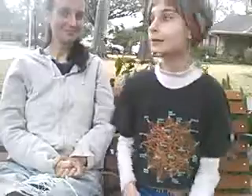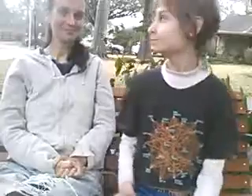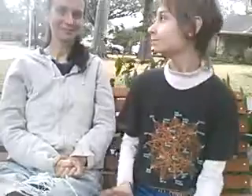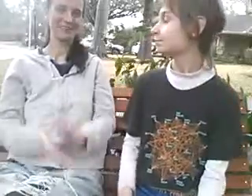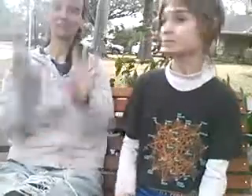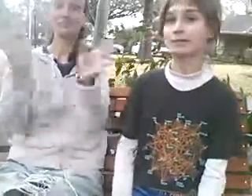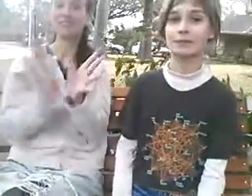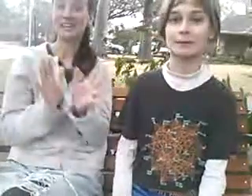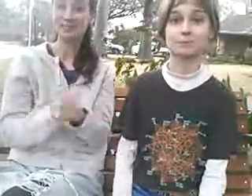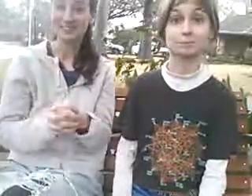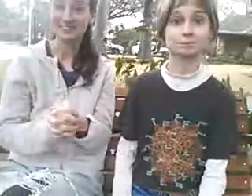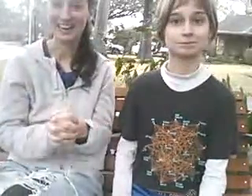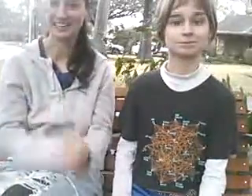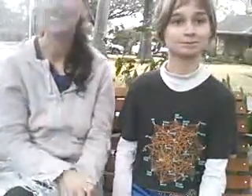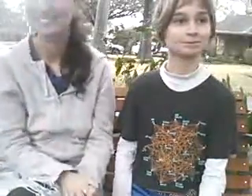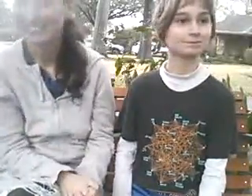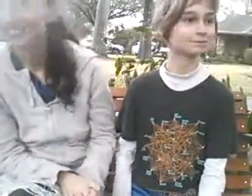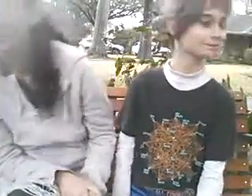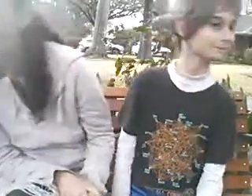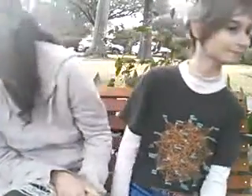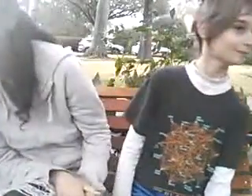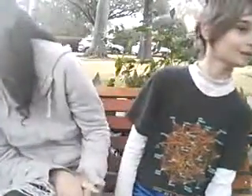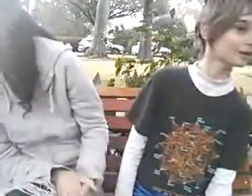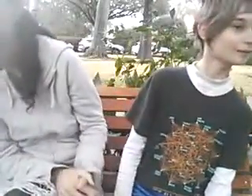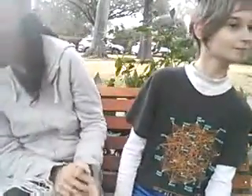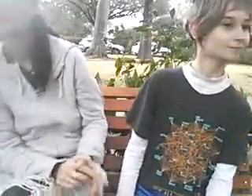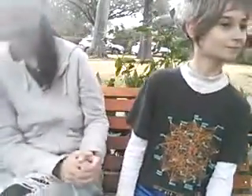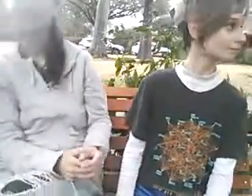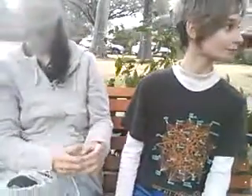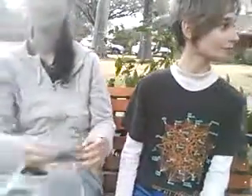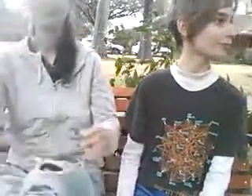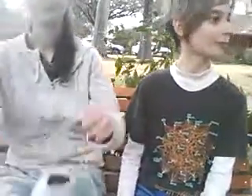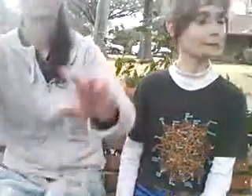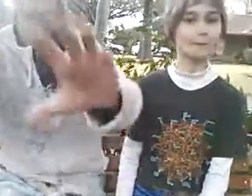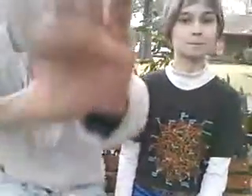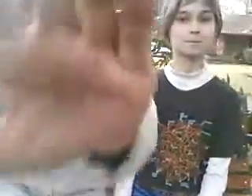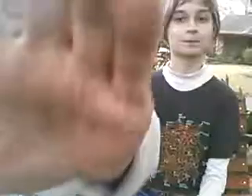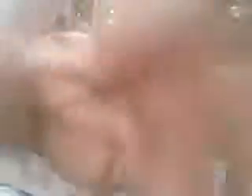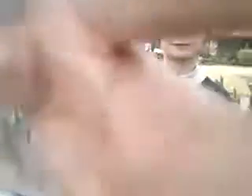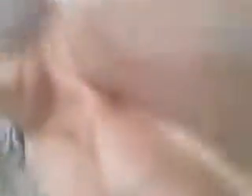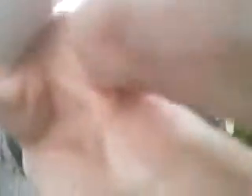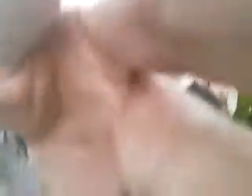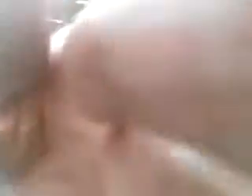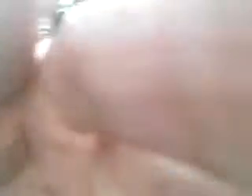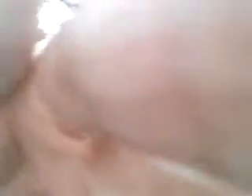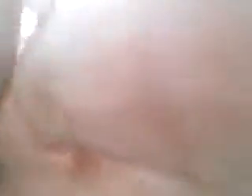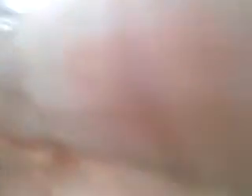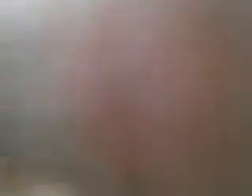I'm sorry, we're distracted by this cat. I'm chasing the squirrel now. I don't know if you can see it. Flip it